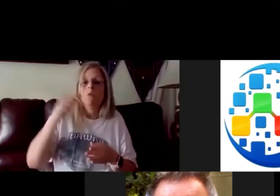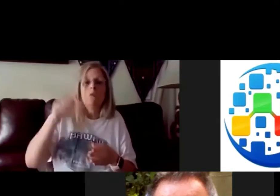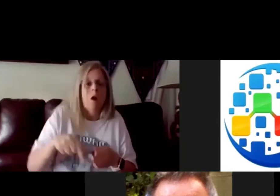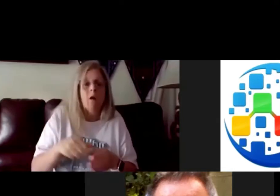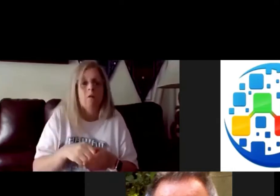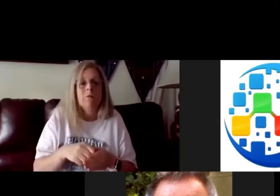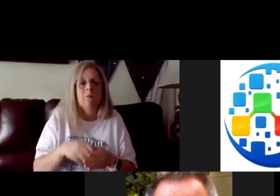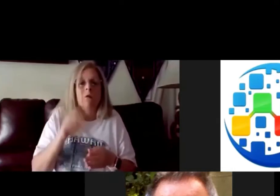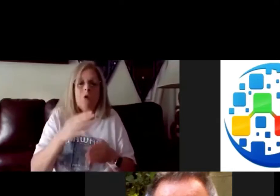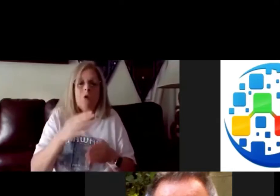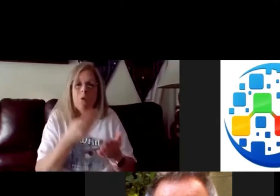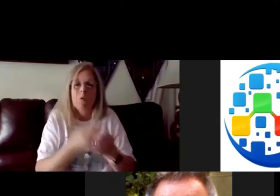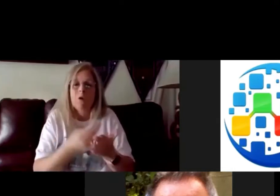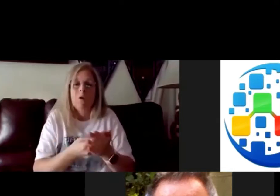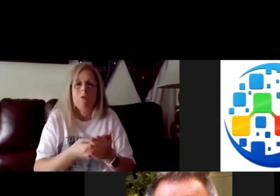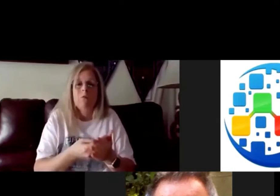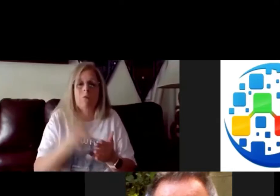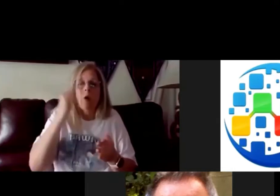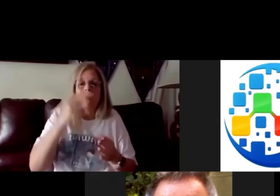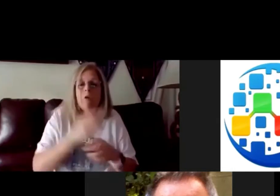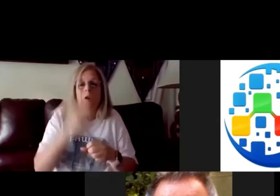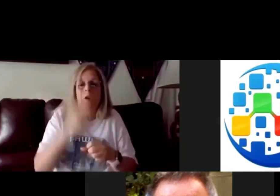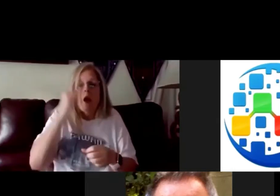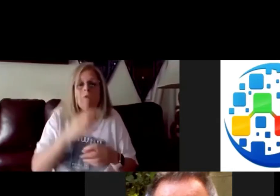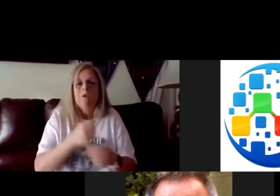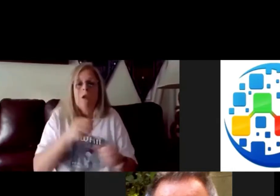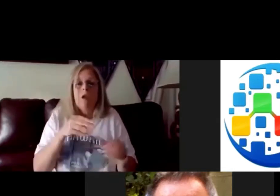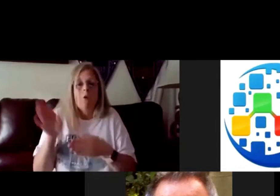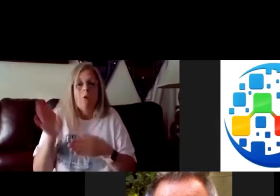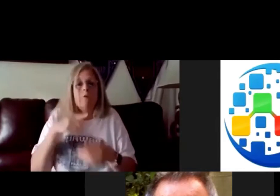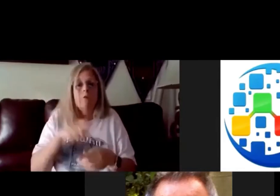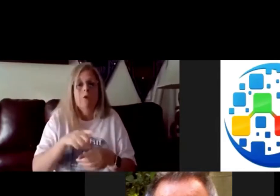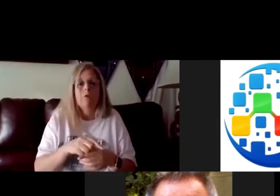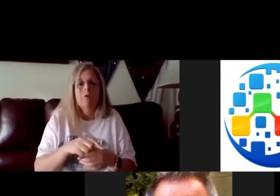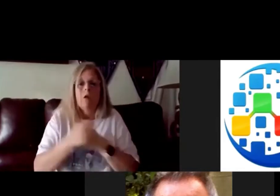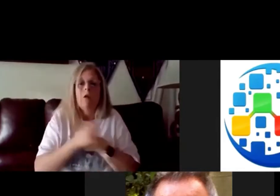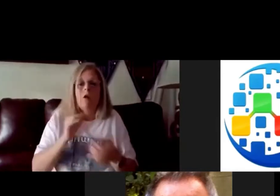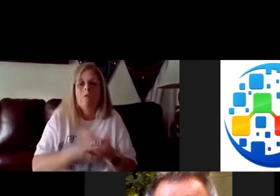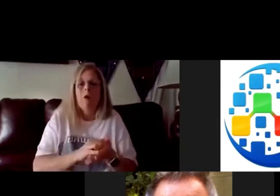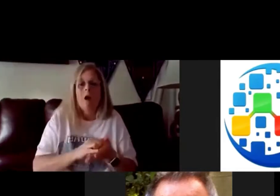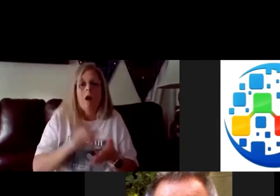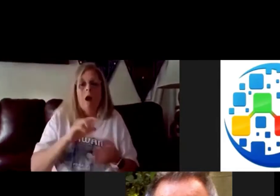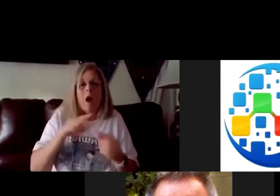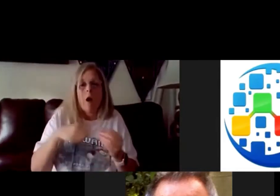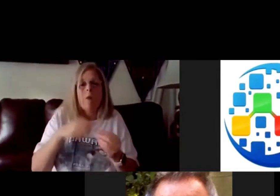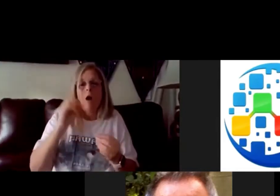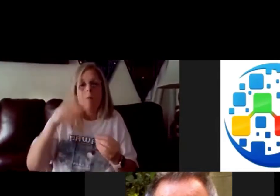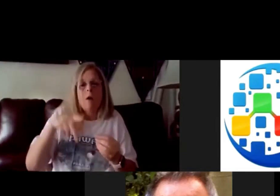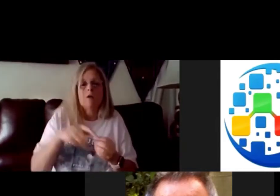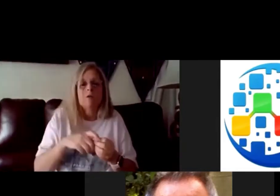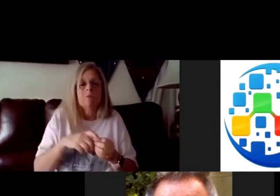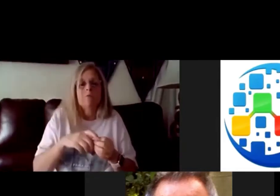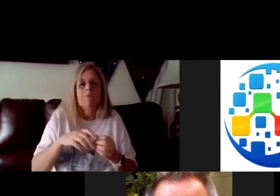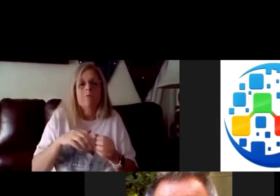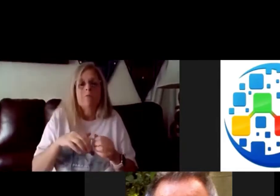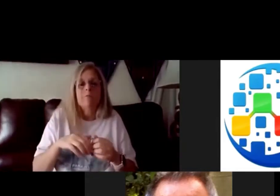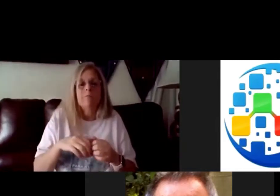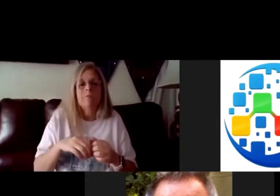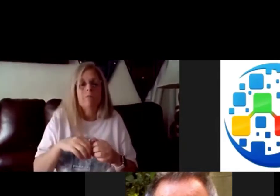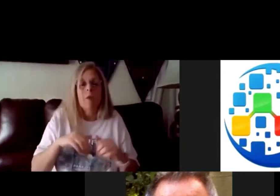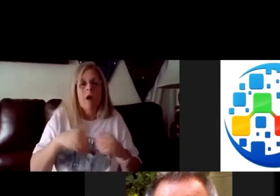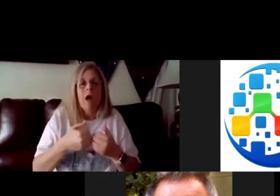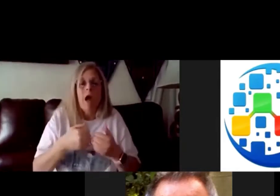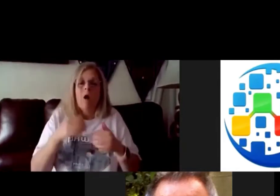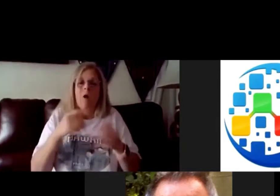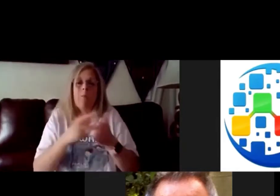is your money. They will never take it away from you. Absolutely love that about Onpassive. So how does the pay structure